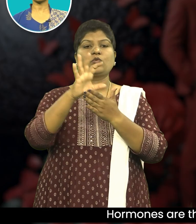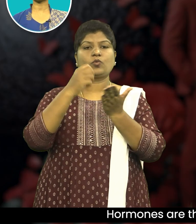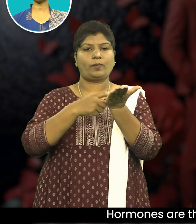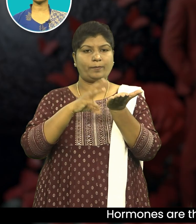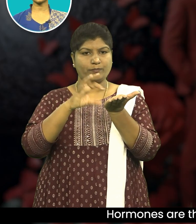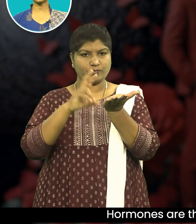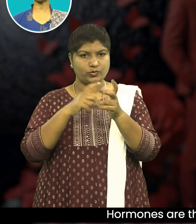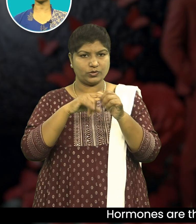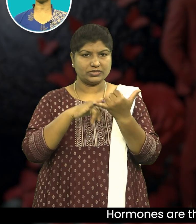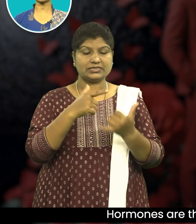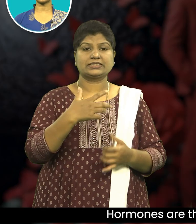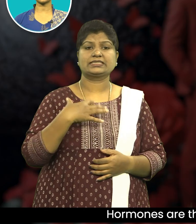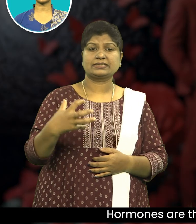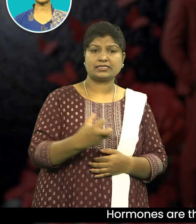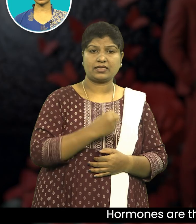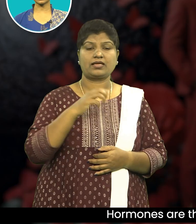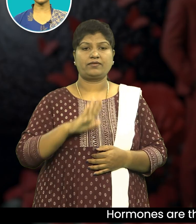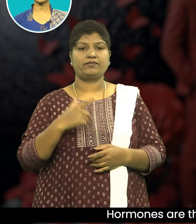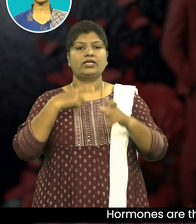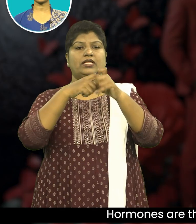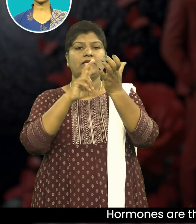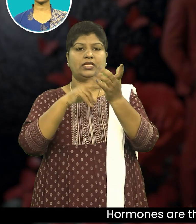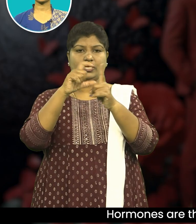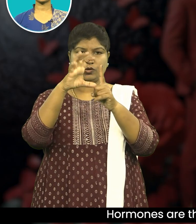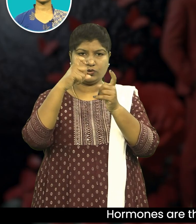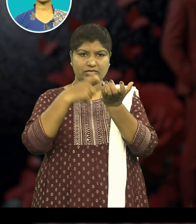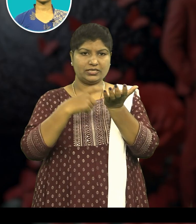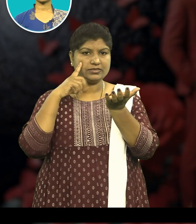Hormones are the secretions of endocrine glands